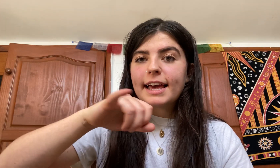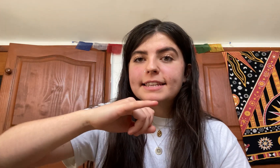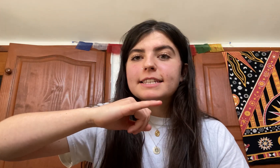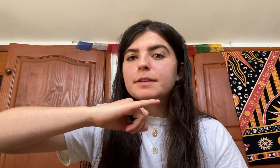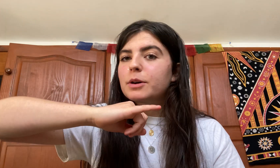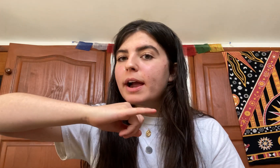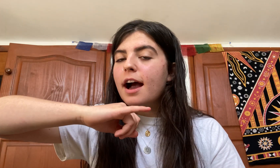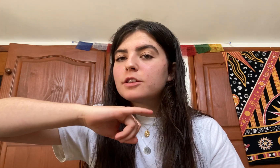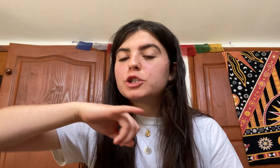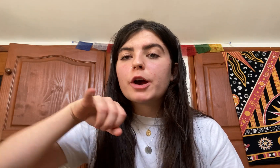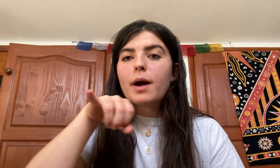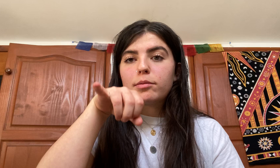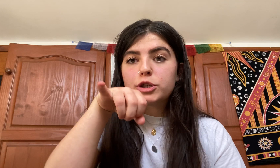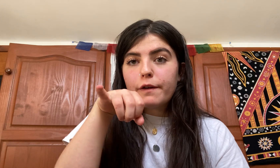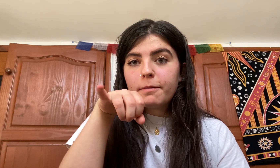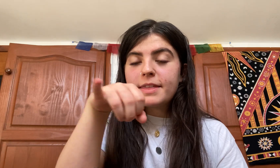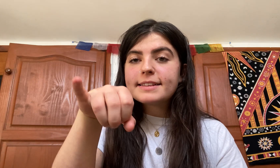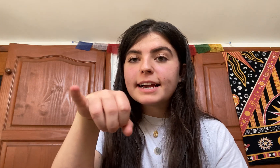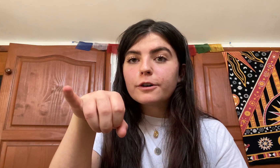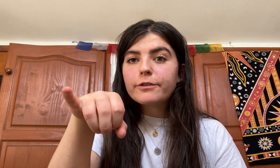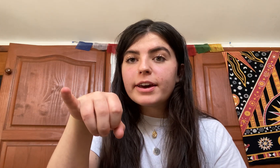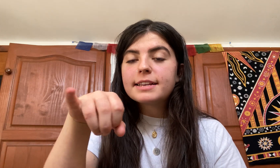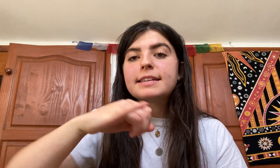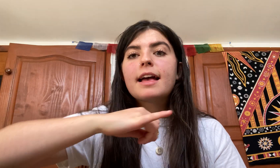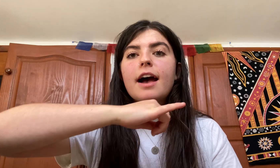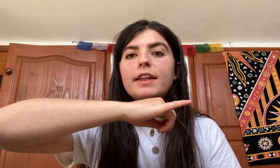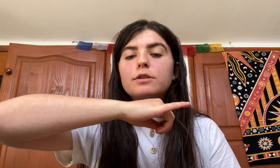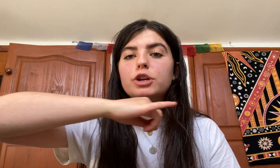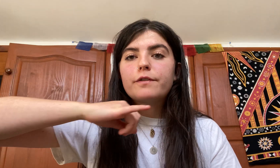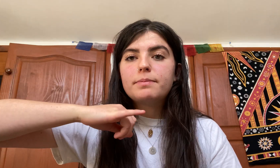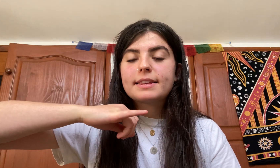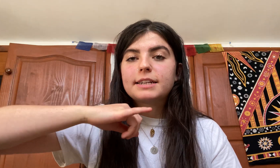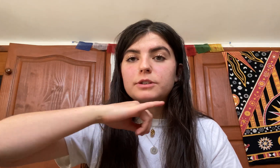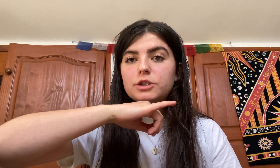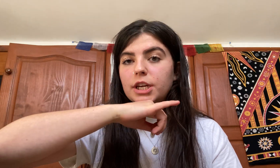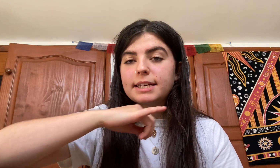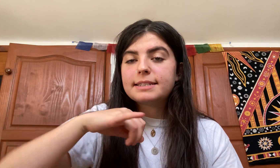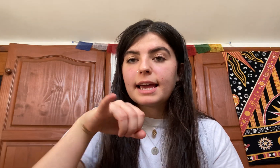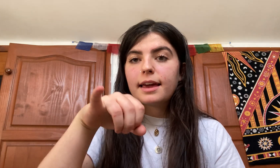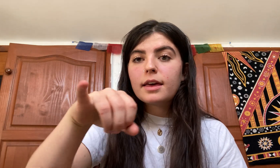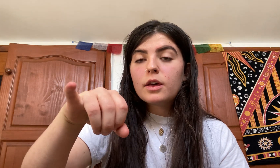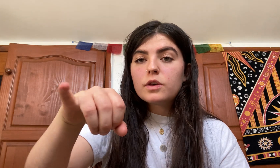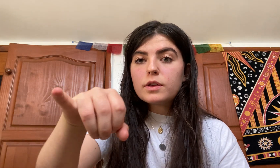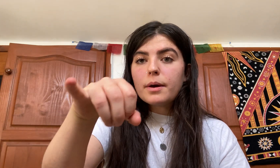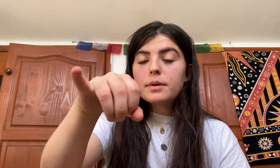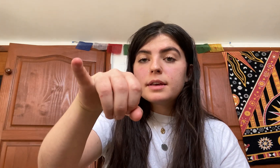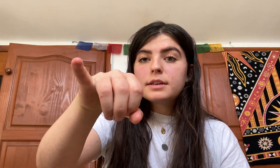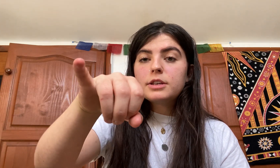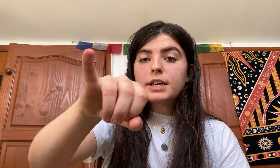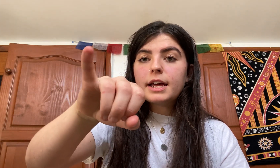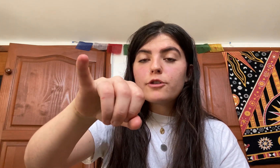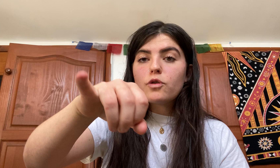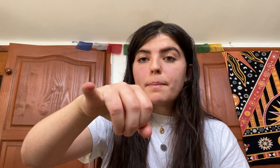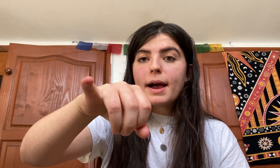this. It's going to be quite hard to show. I will show it from this angle first, and then I'll show it from this angle so you can see. So, you're going to draw it back.